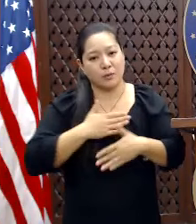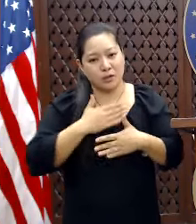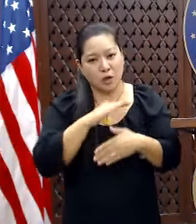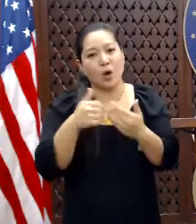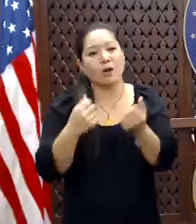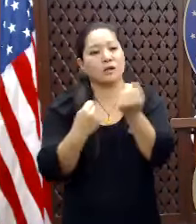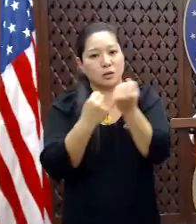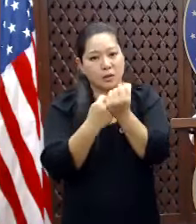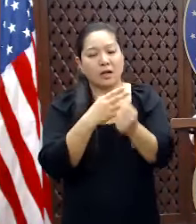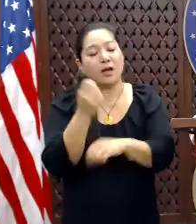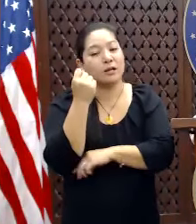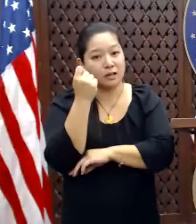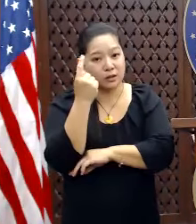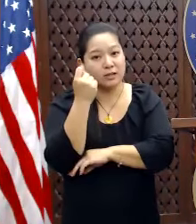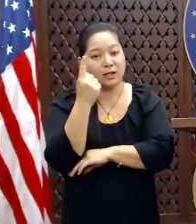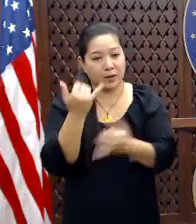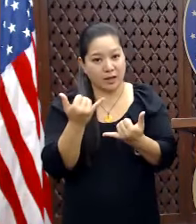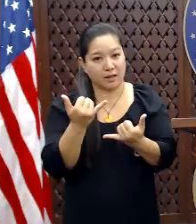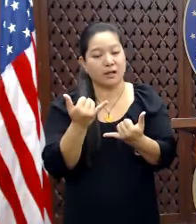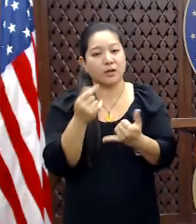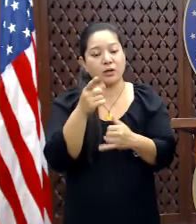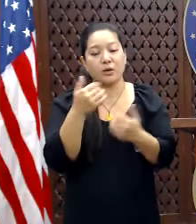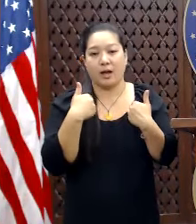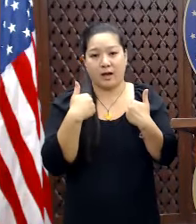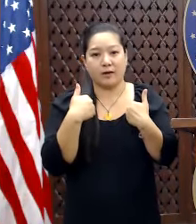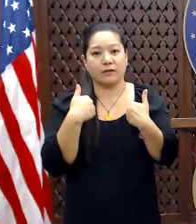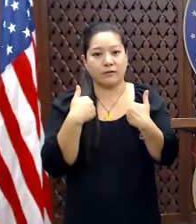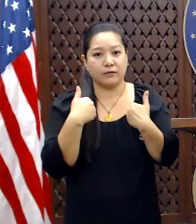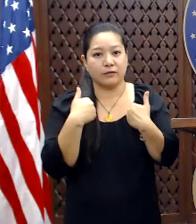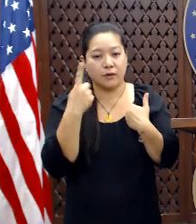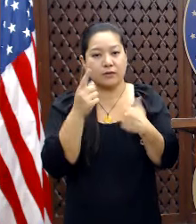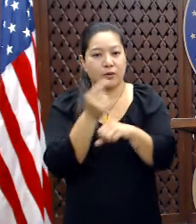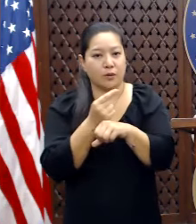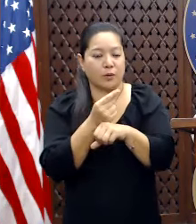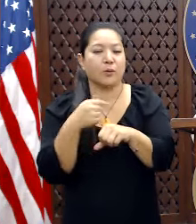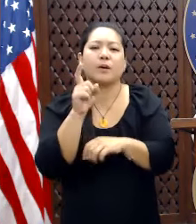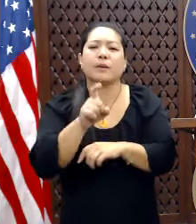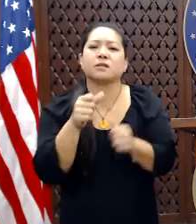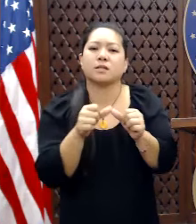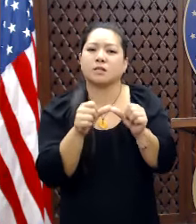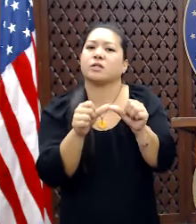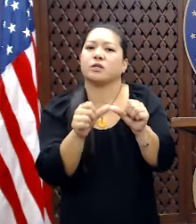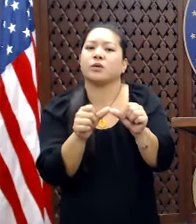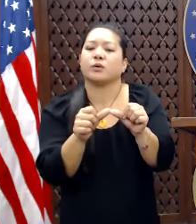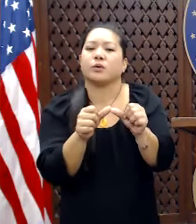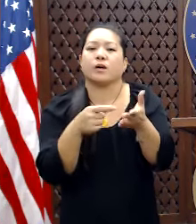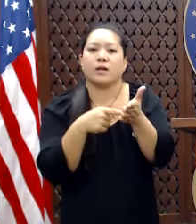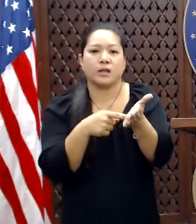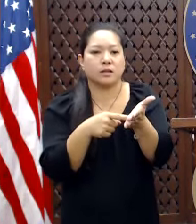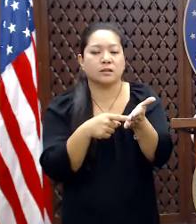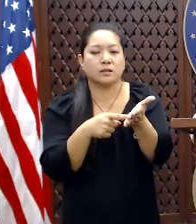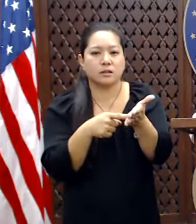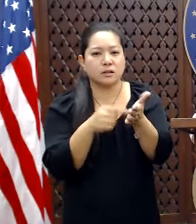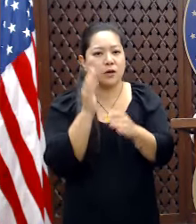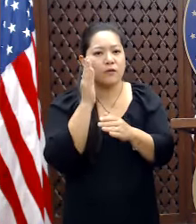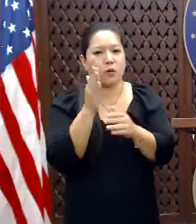the support and understanding that you have done. But we must continue this